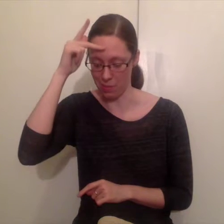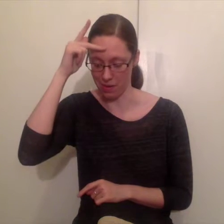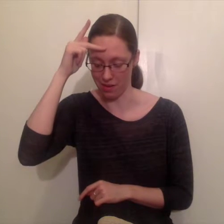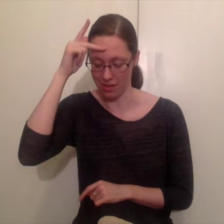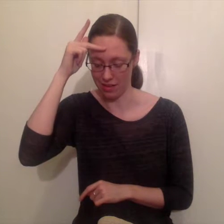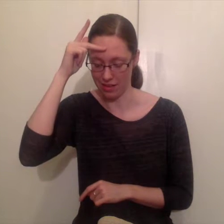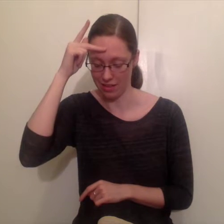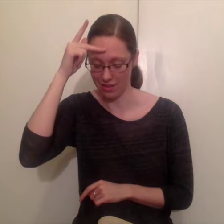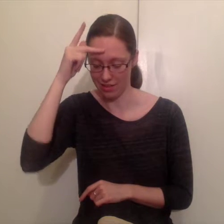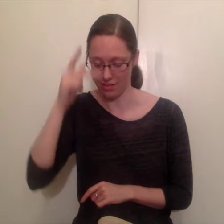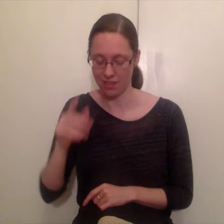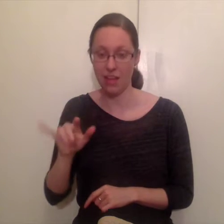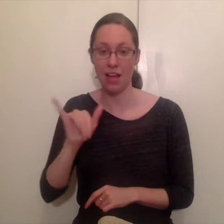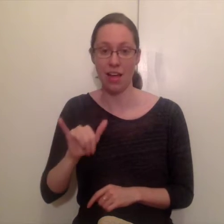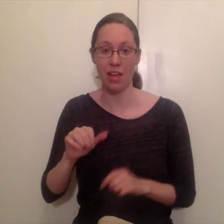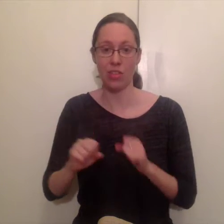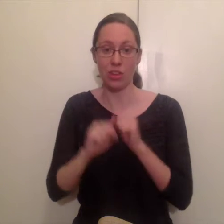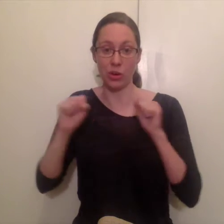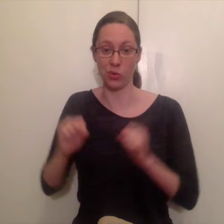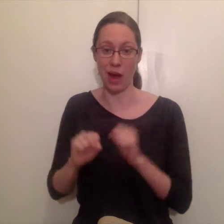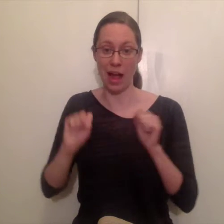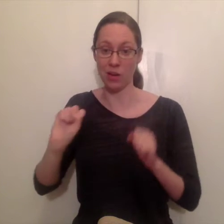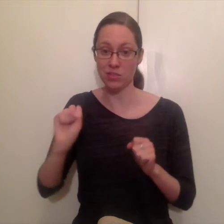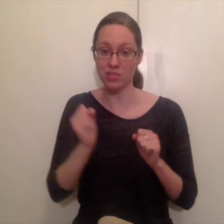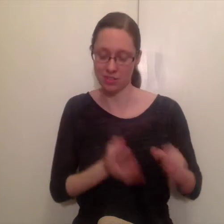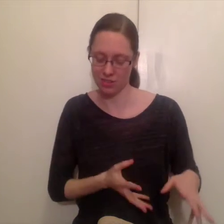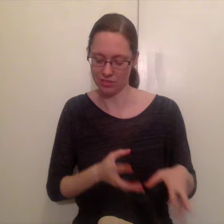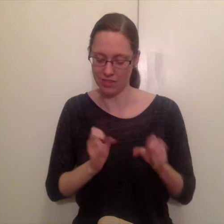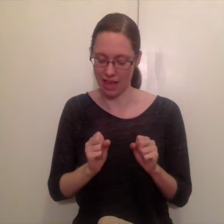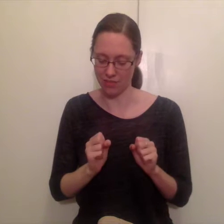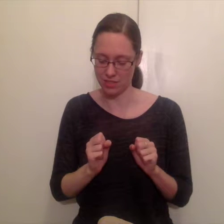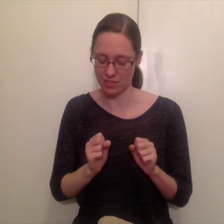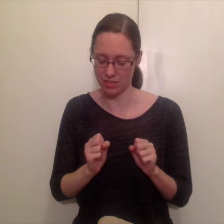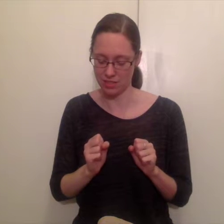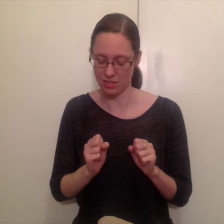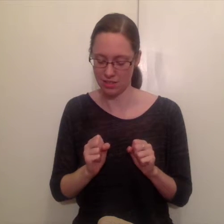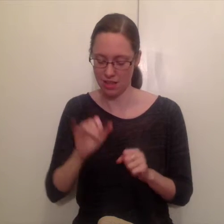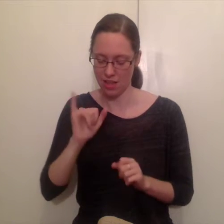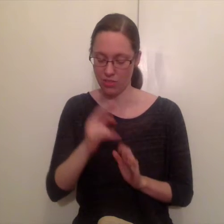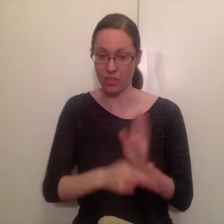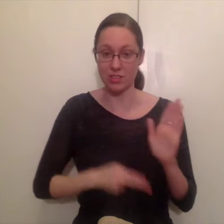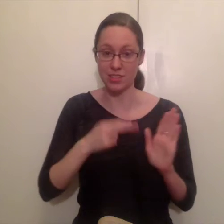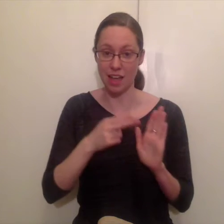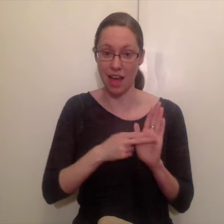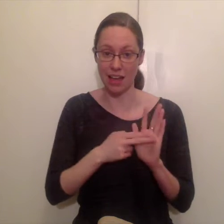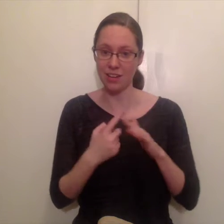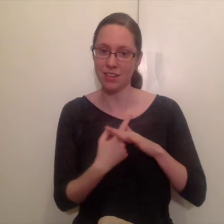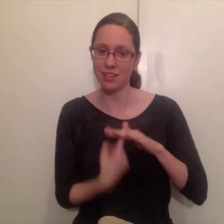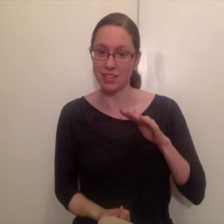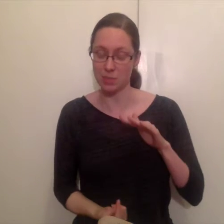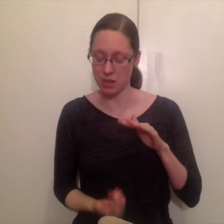Papa. The crowds left. The sign